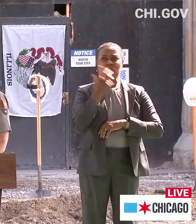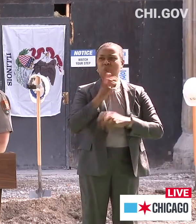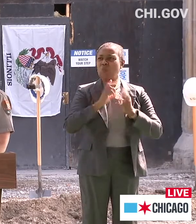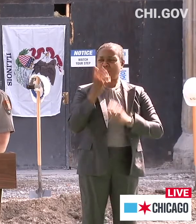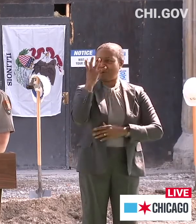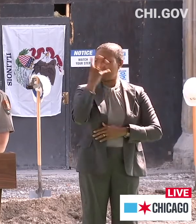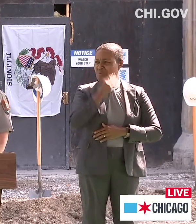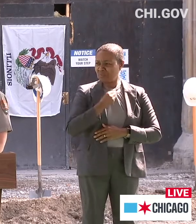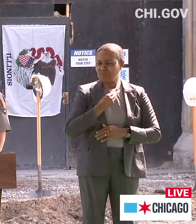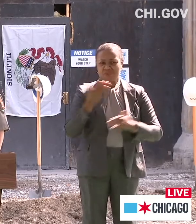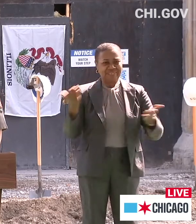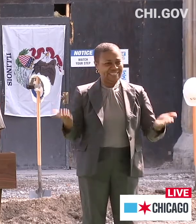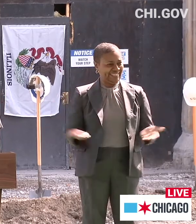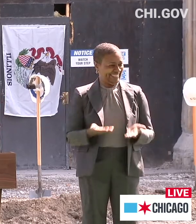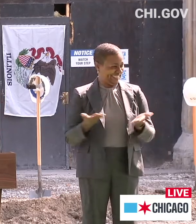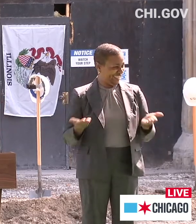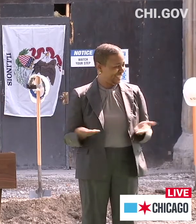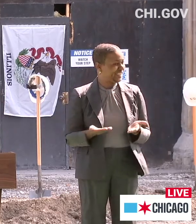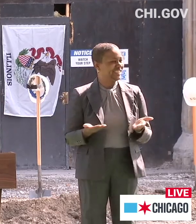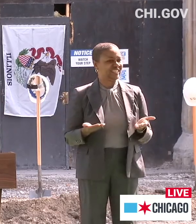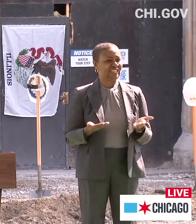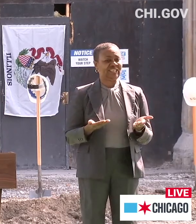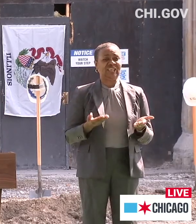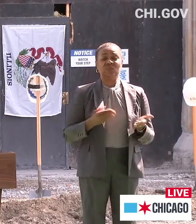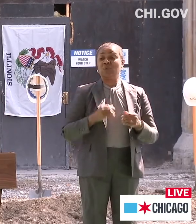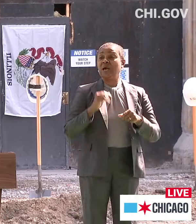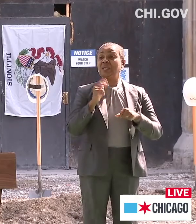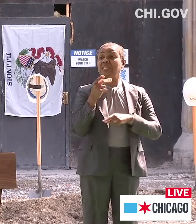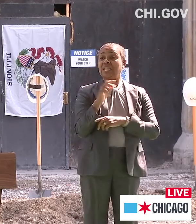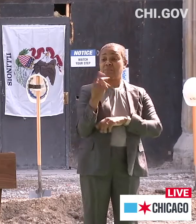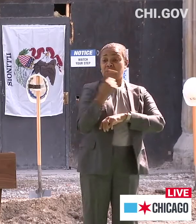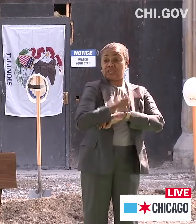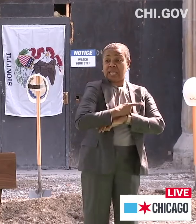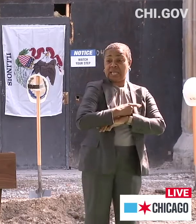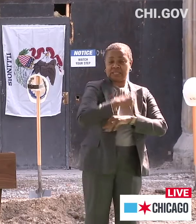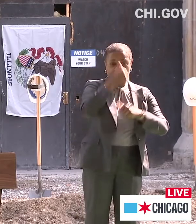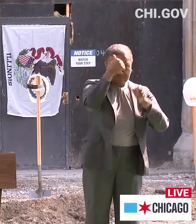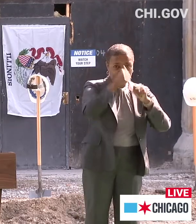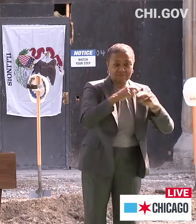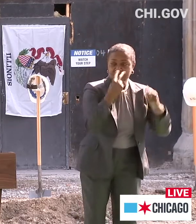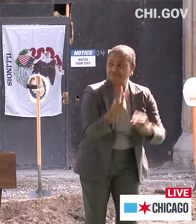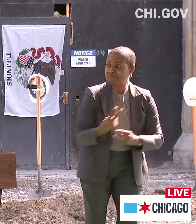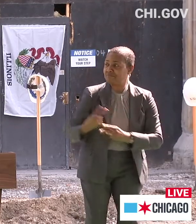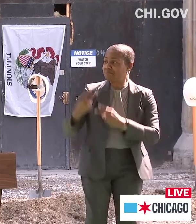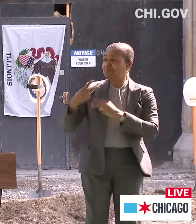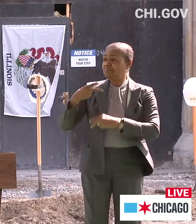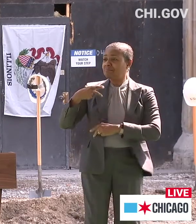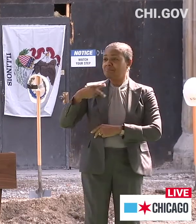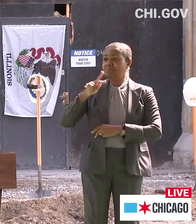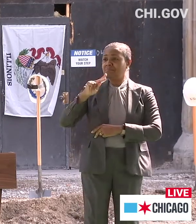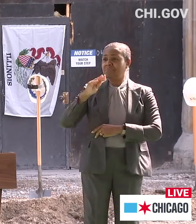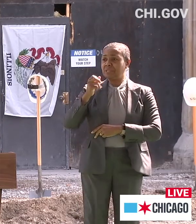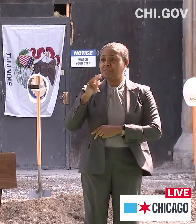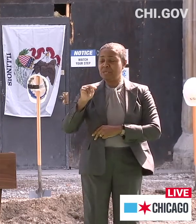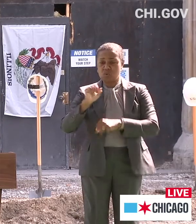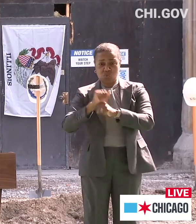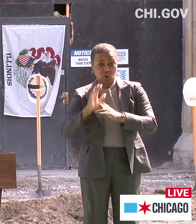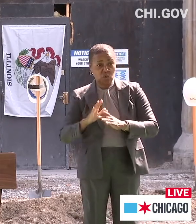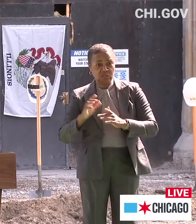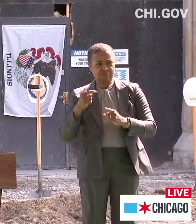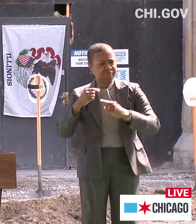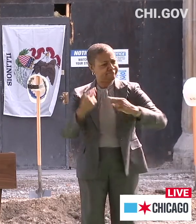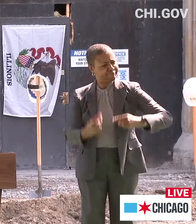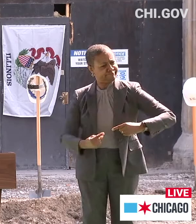this event at Pullman either. We're here on Labor Day when we remember the Pullman workers who